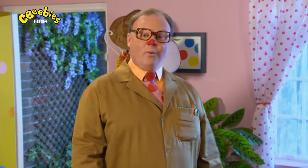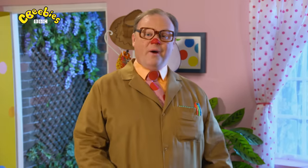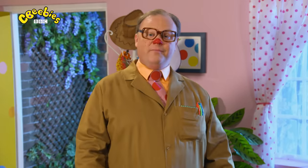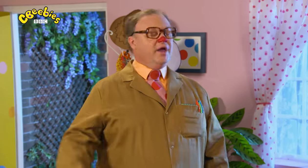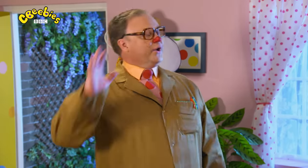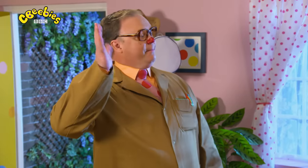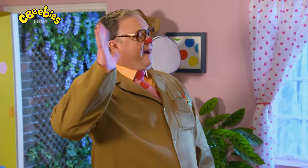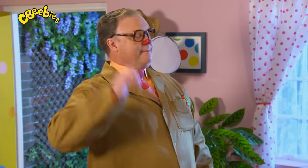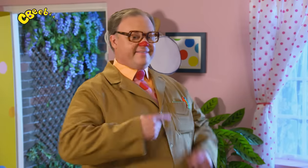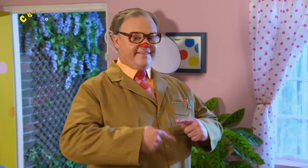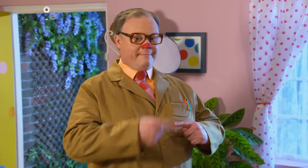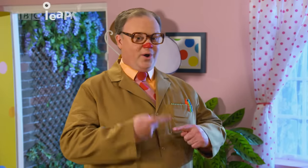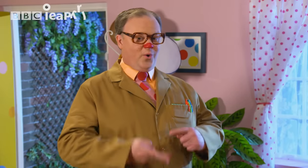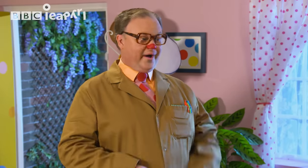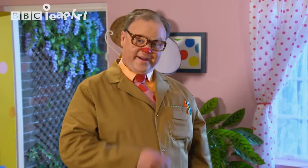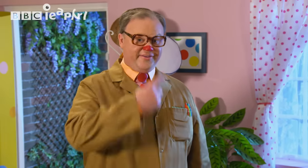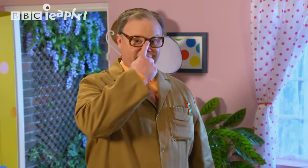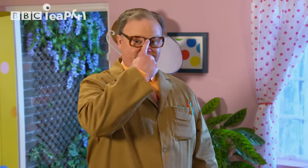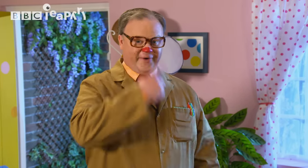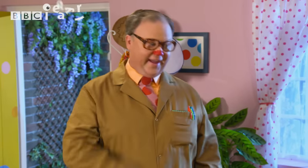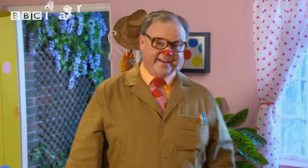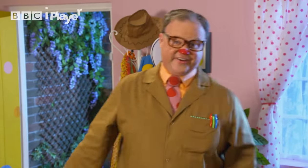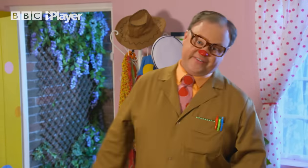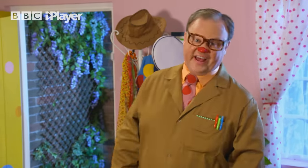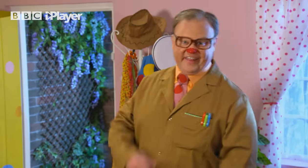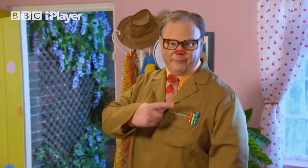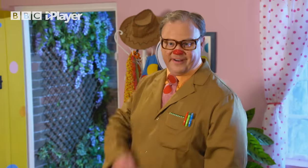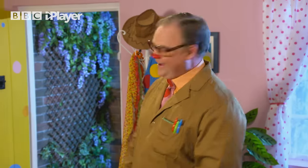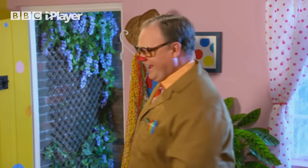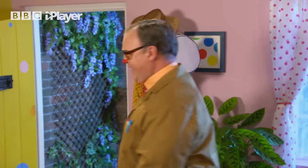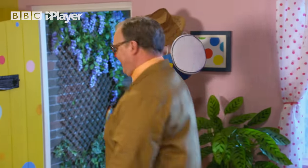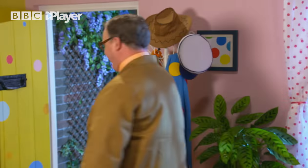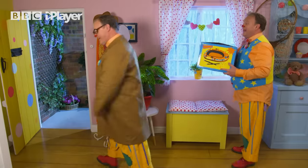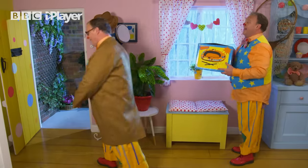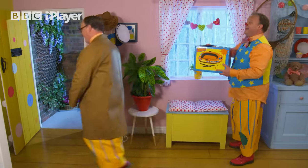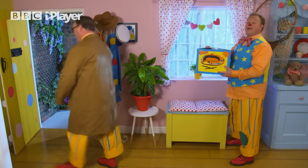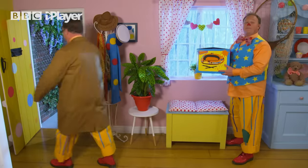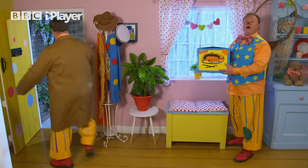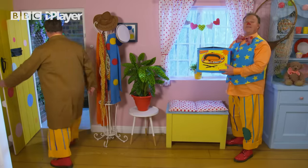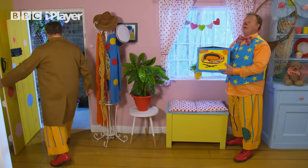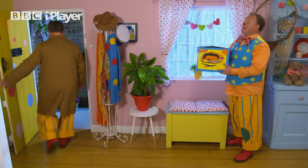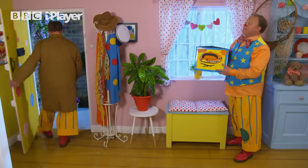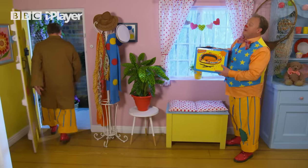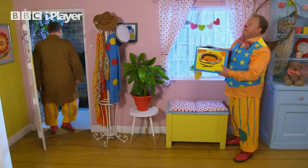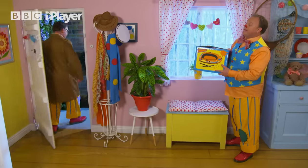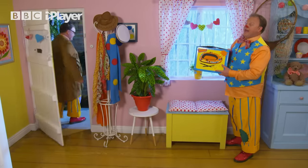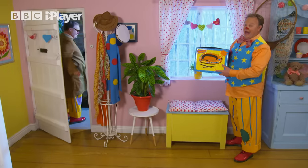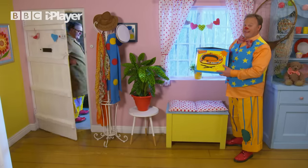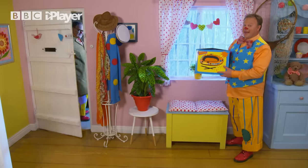Well, goodbye, Mr. Tumble. Enjoy. It's a good seller, that one. Goodbye, shopkeeper Tumble, and thank